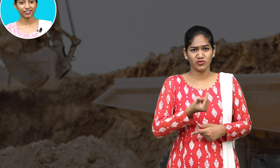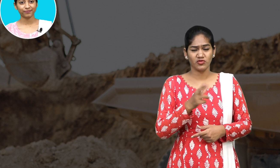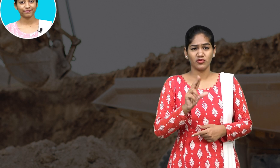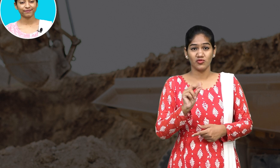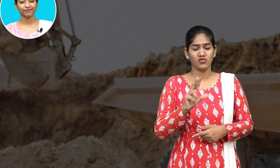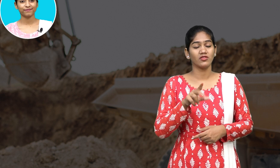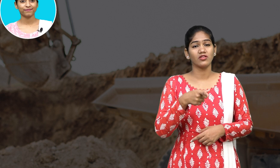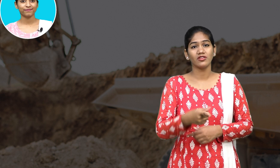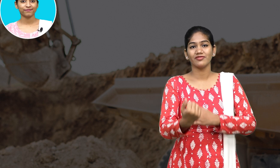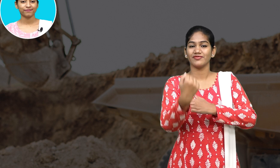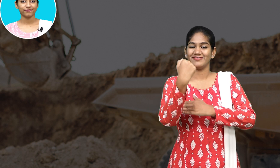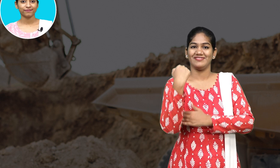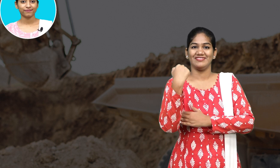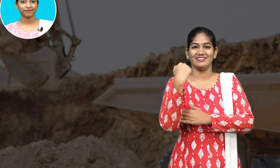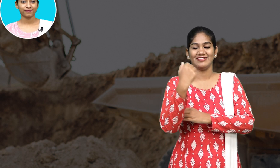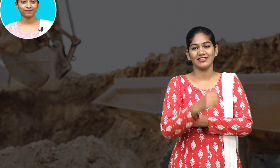energy.